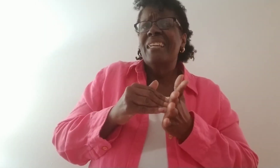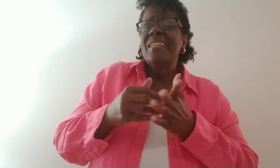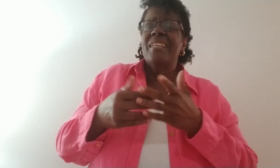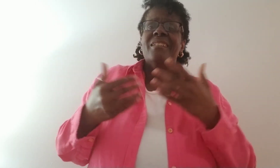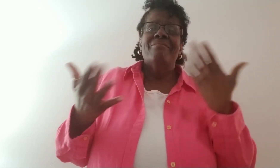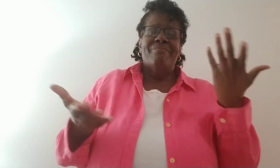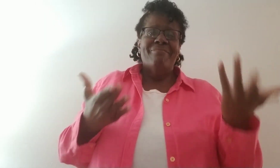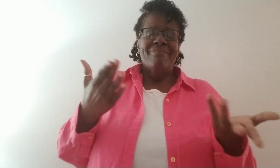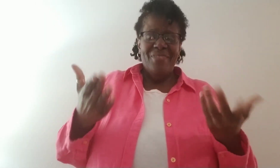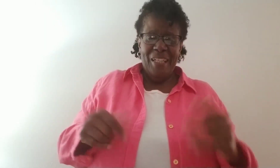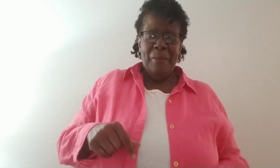again, okay?